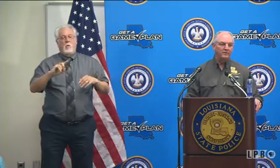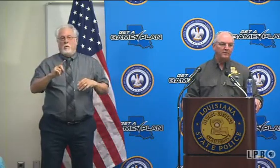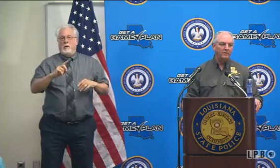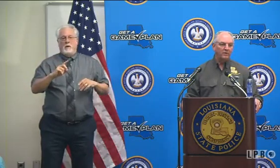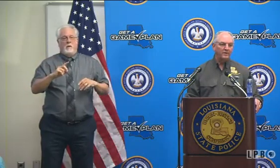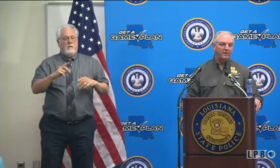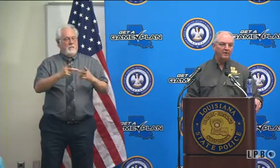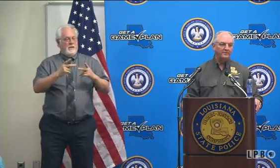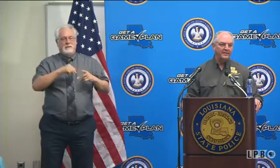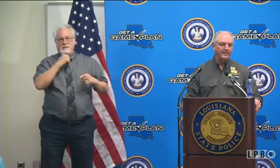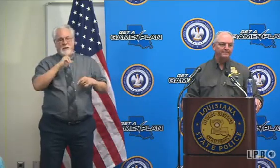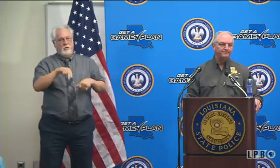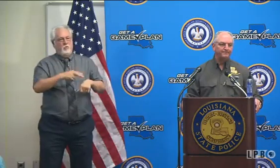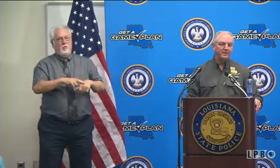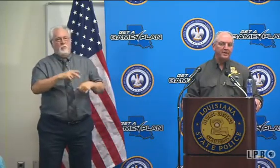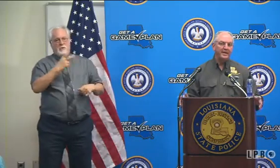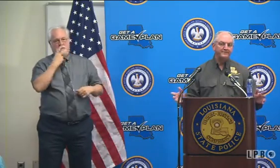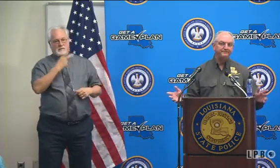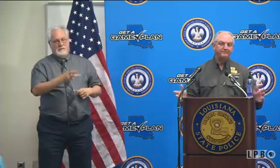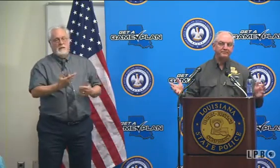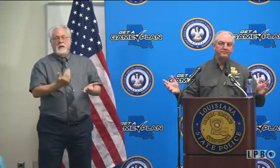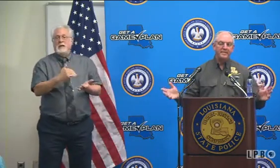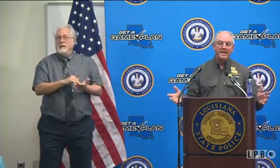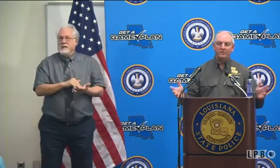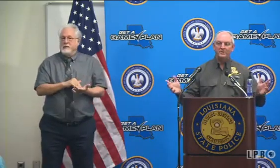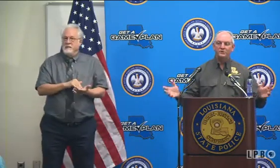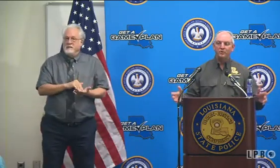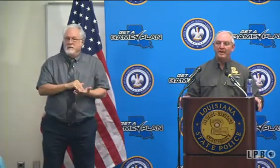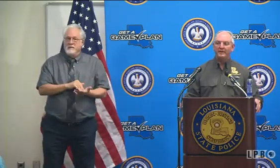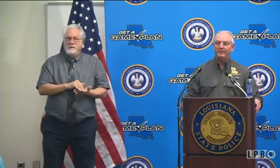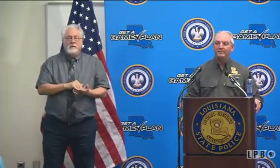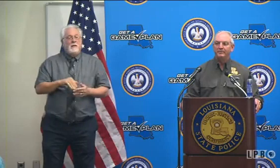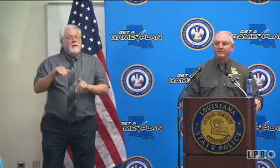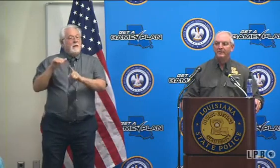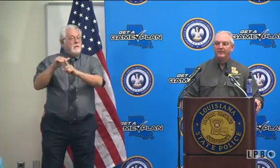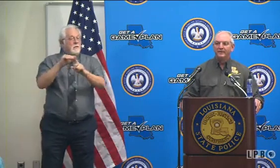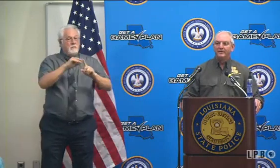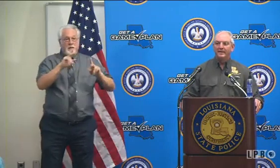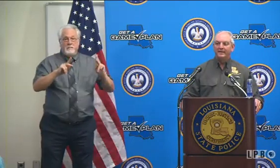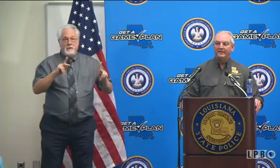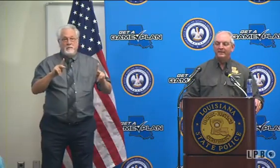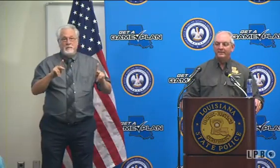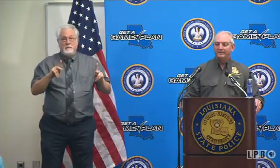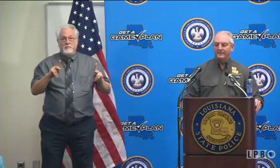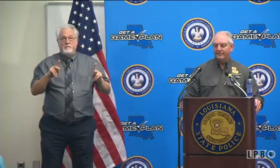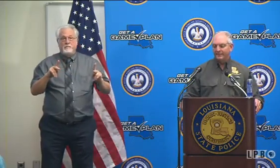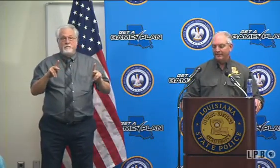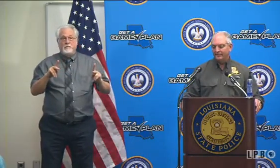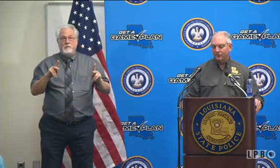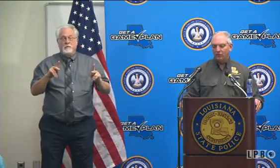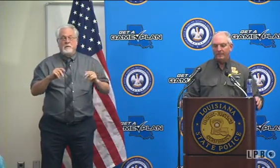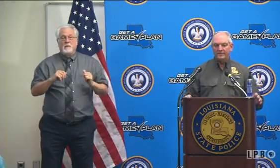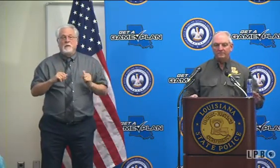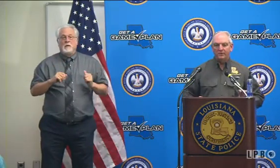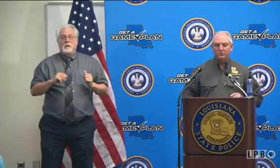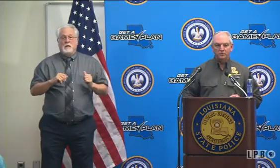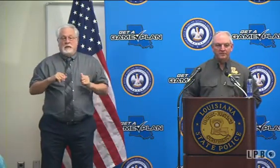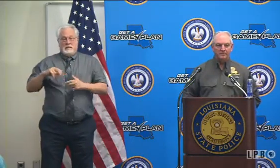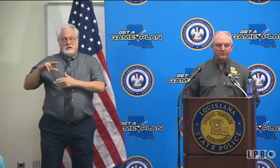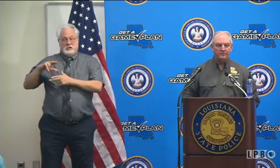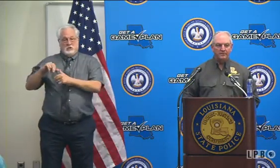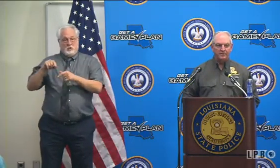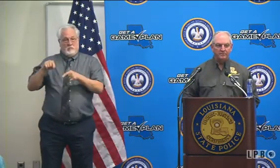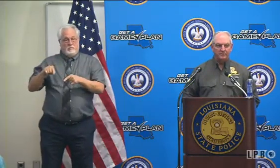don't ordinarily see it. Again, I would just remind people that the storm that this